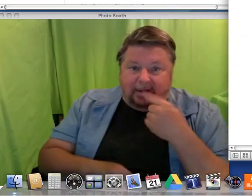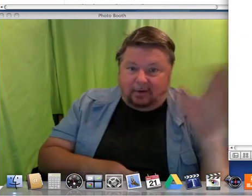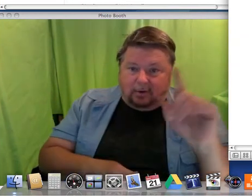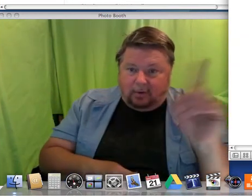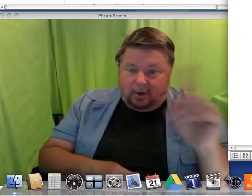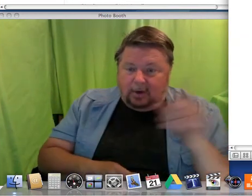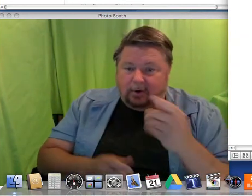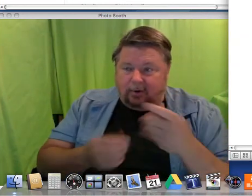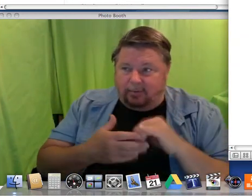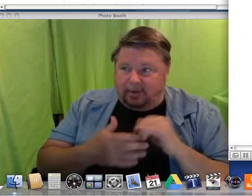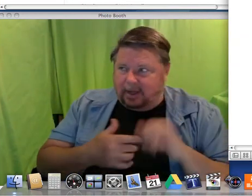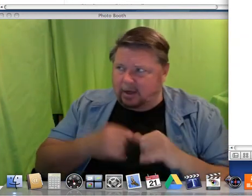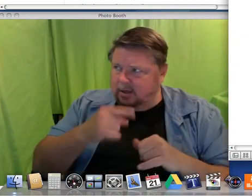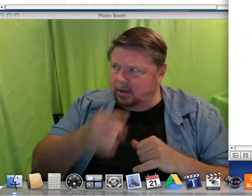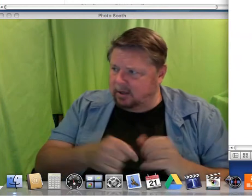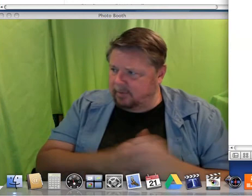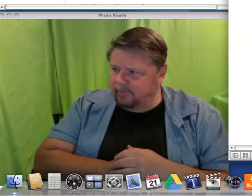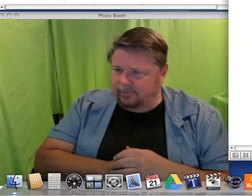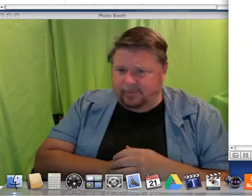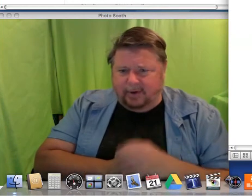says, no, don't give me that.